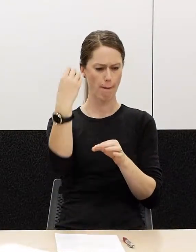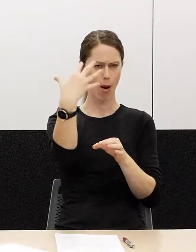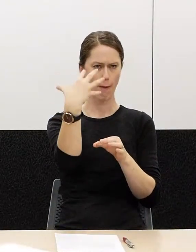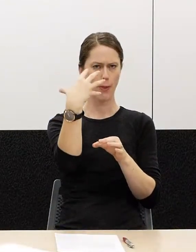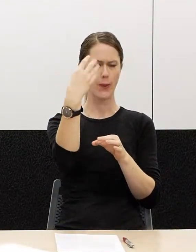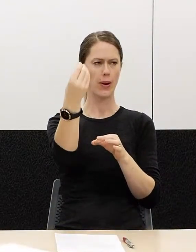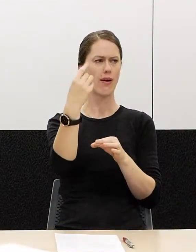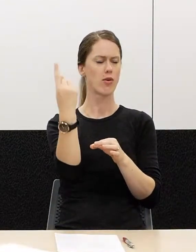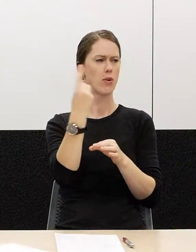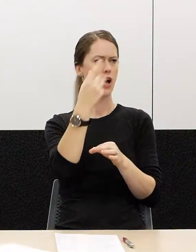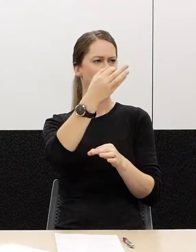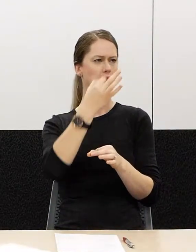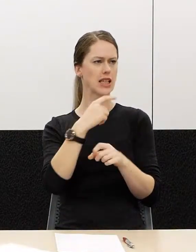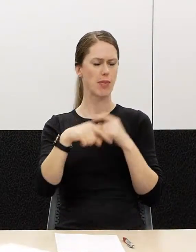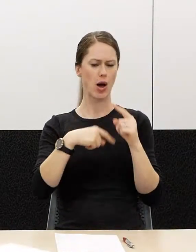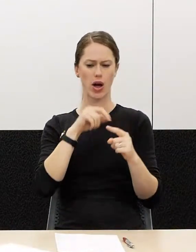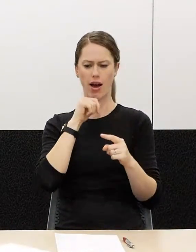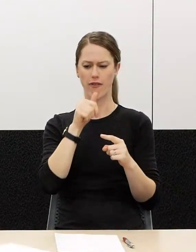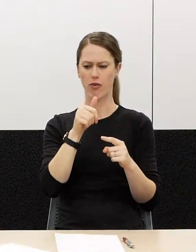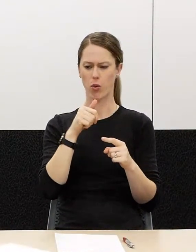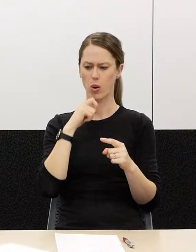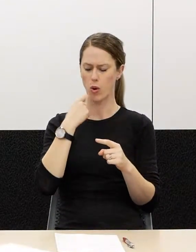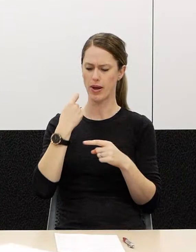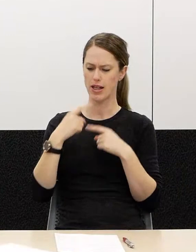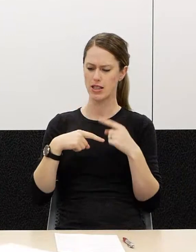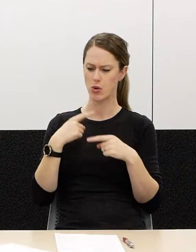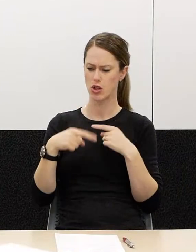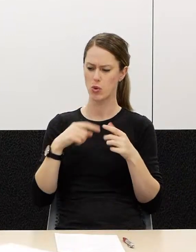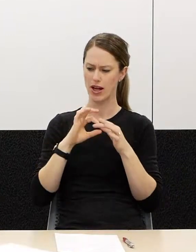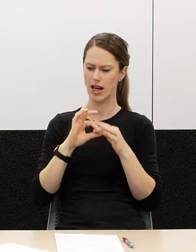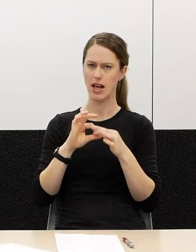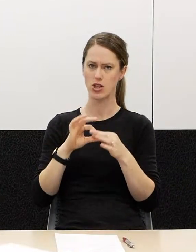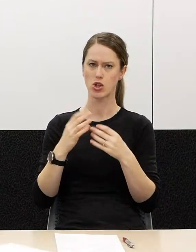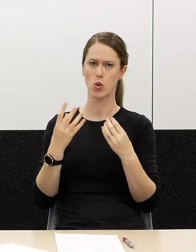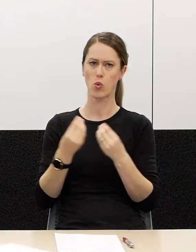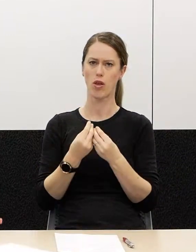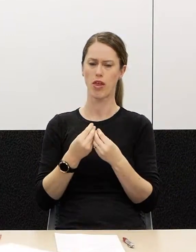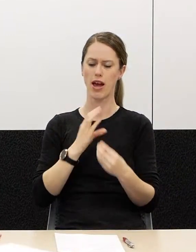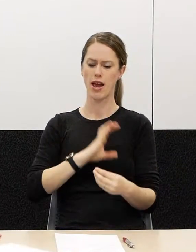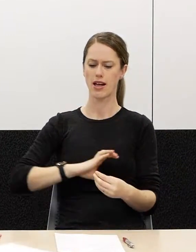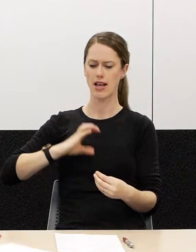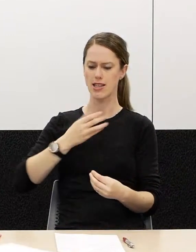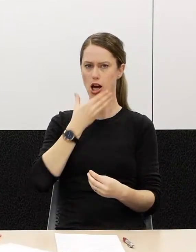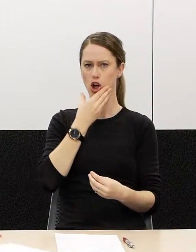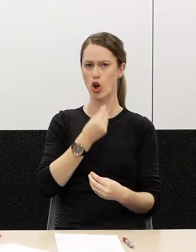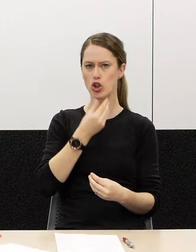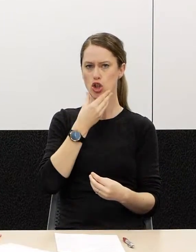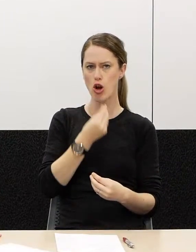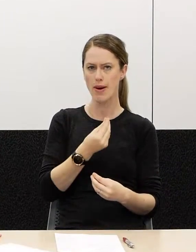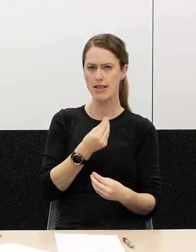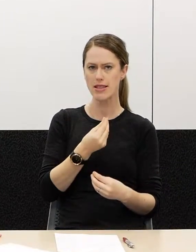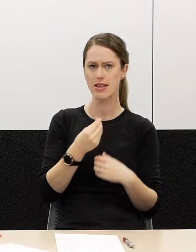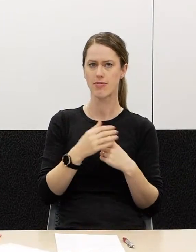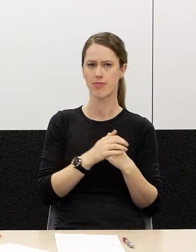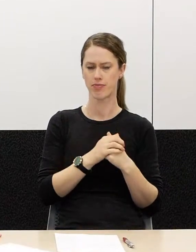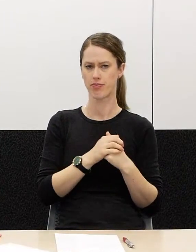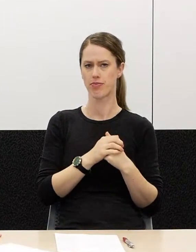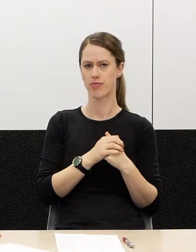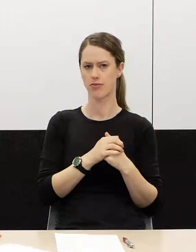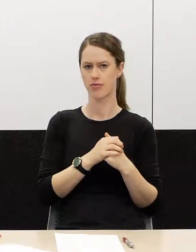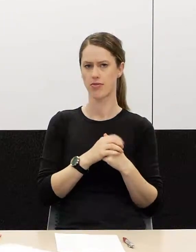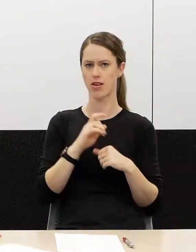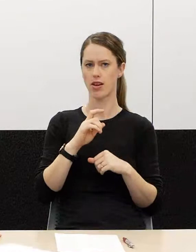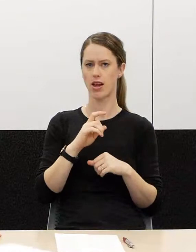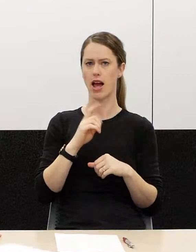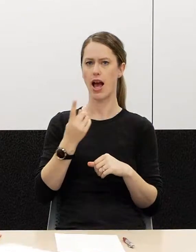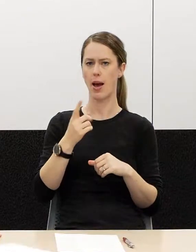disappeared from someone asking about whether we would be continuing to engage with cancer consumers and cancer